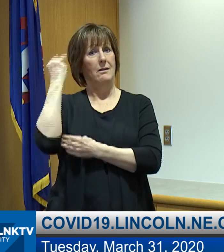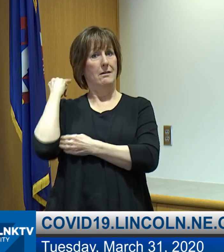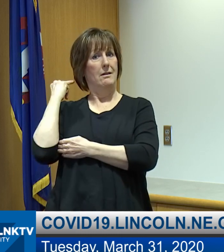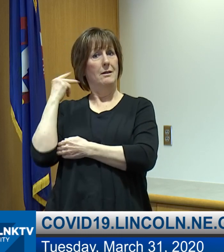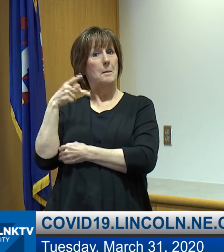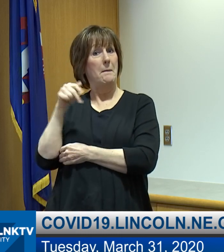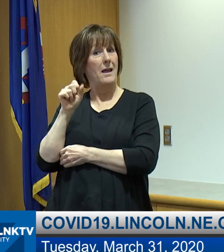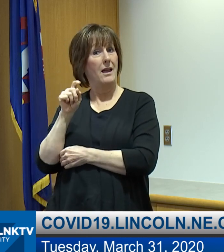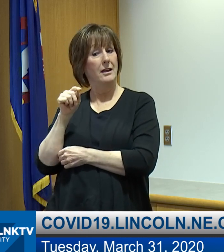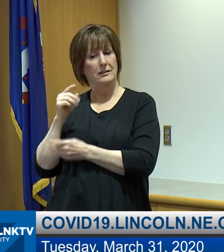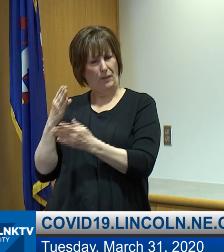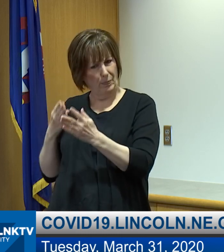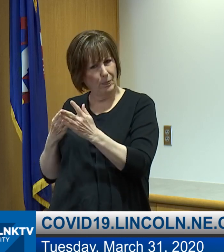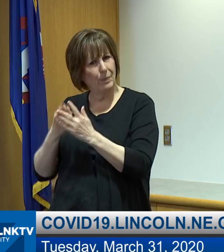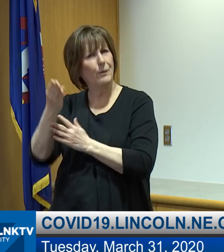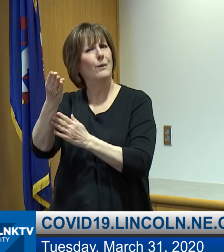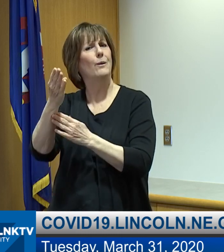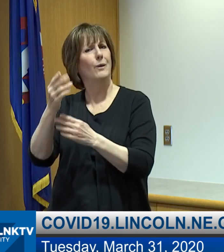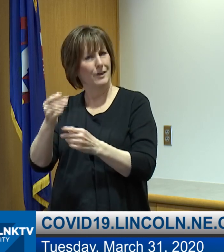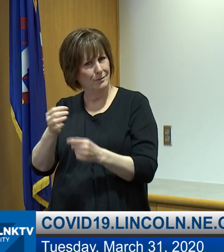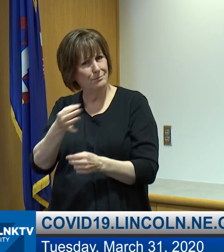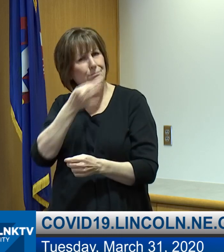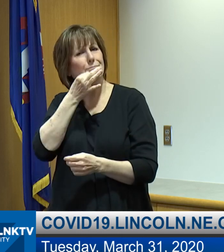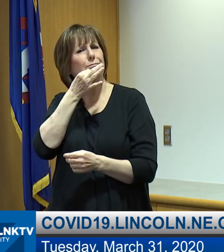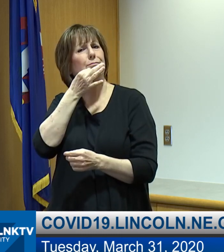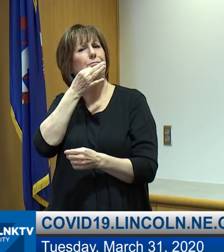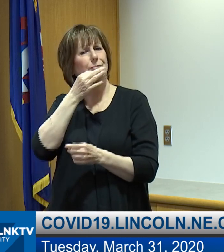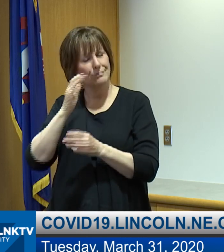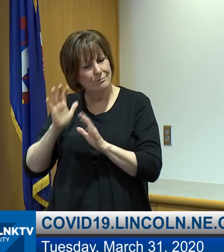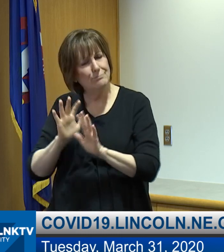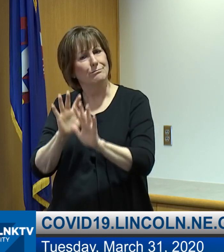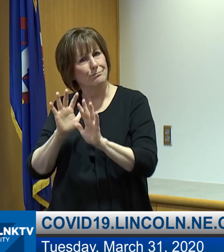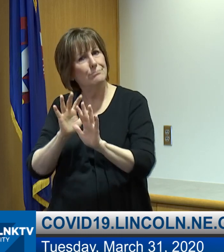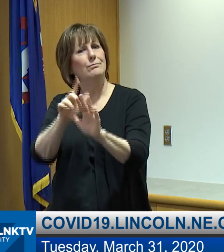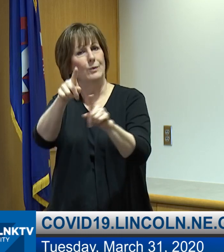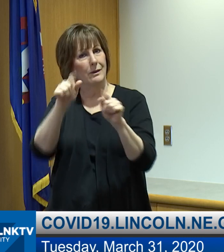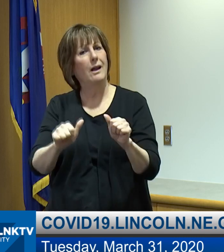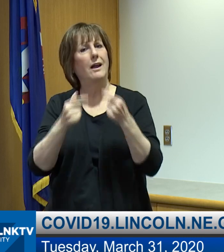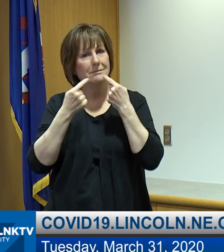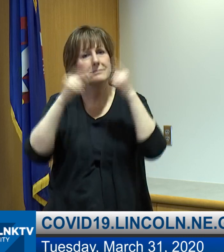through everything, its hands on our shoulders, urging us on.